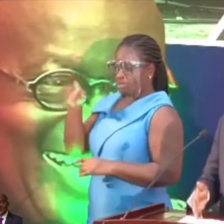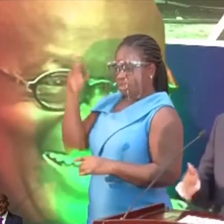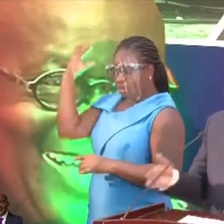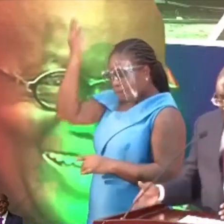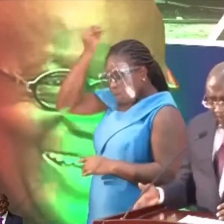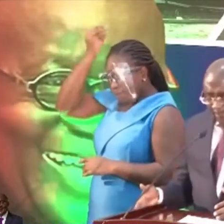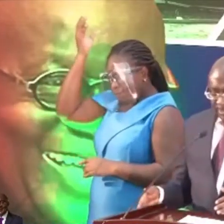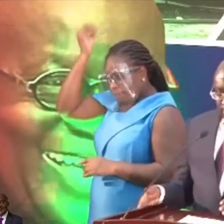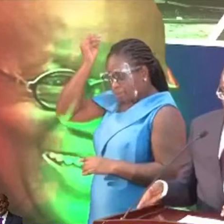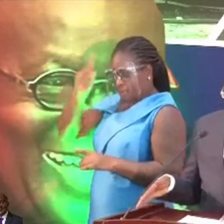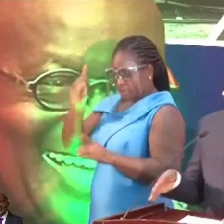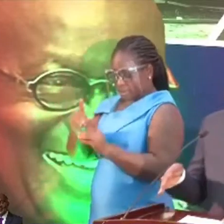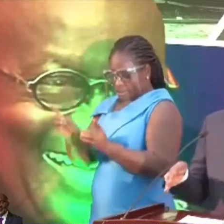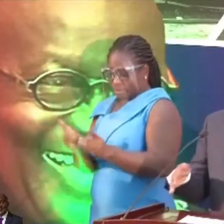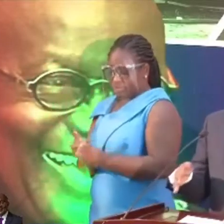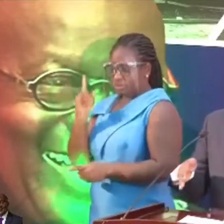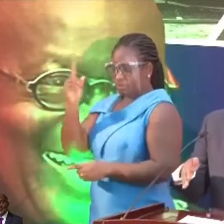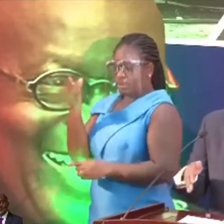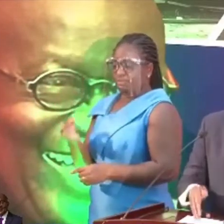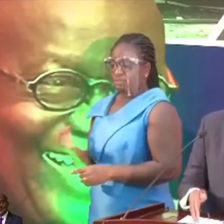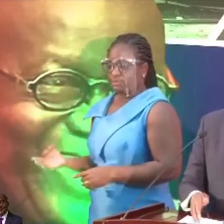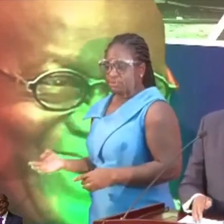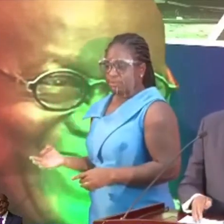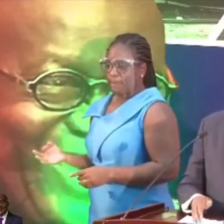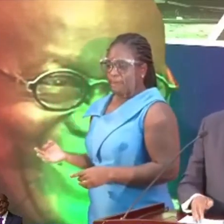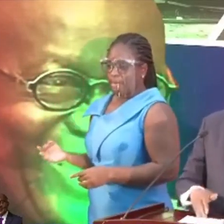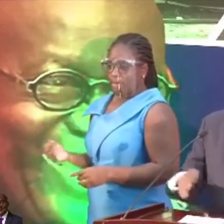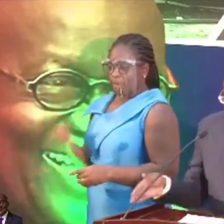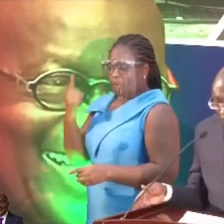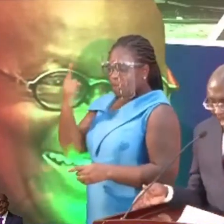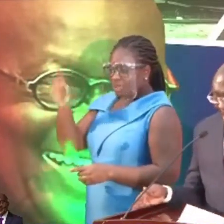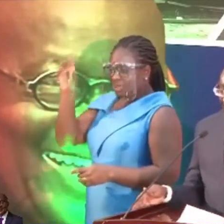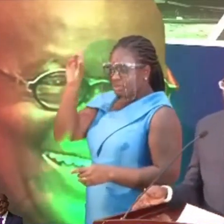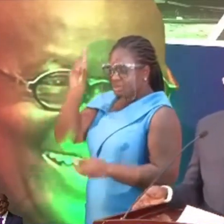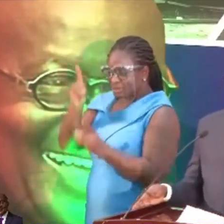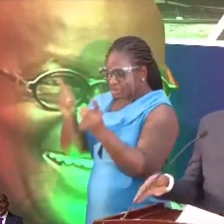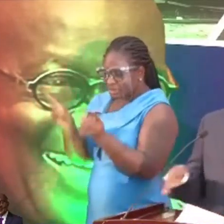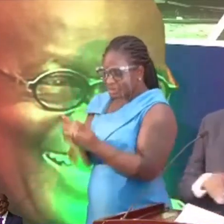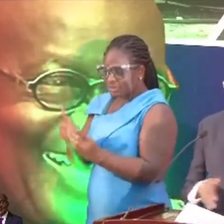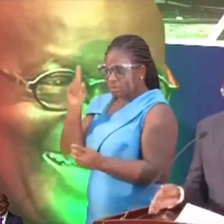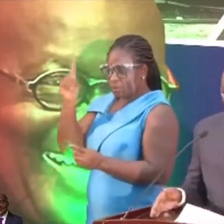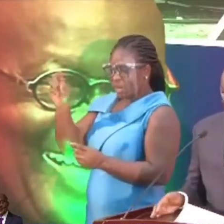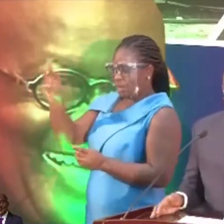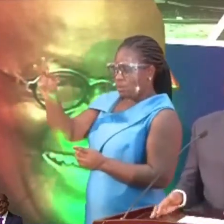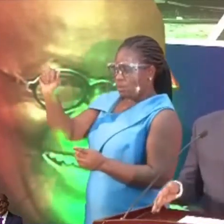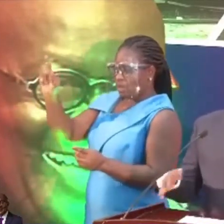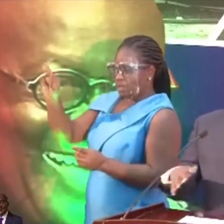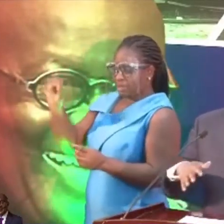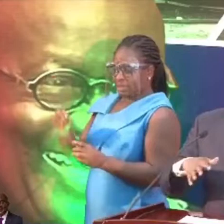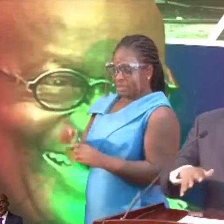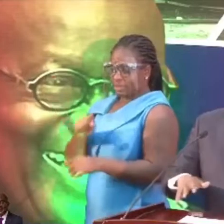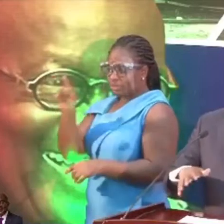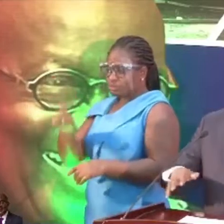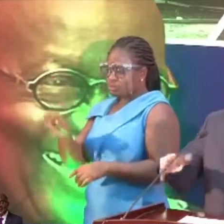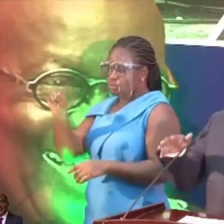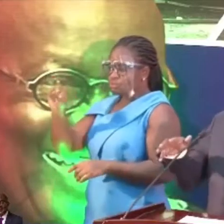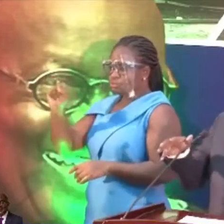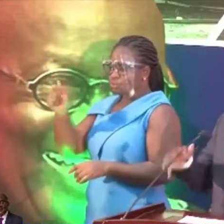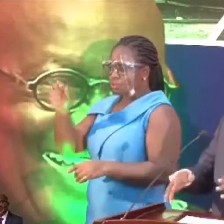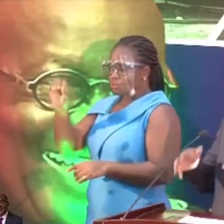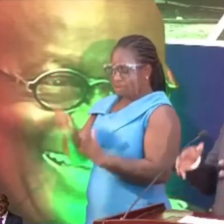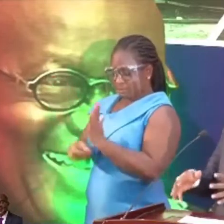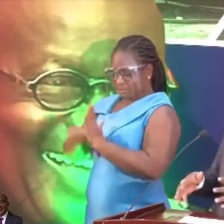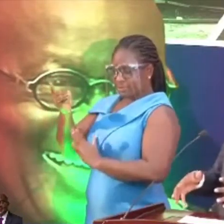district, one factory. One district, one warehouse. And the Zongo Development Fund. So these are